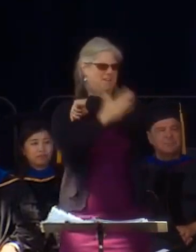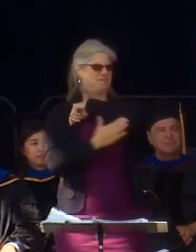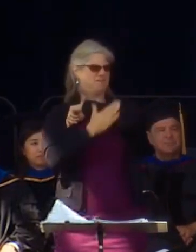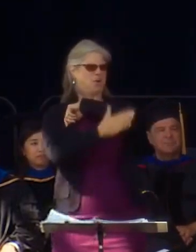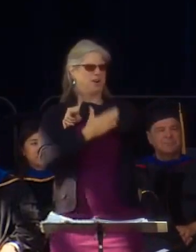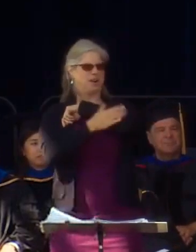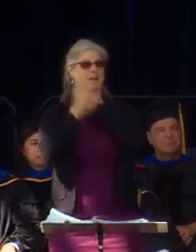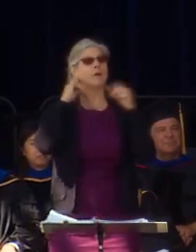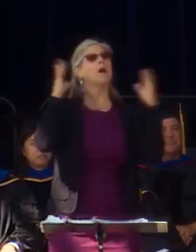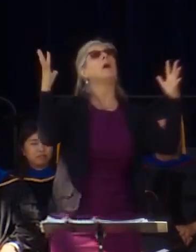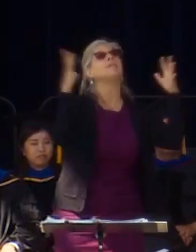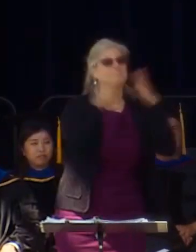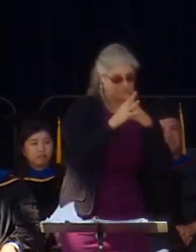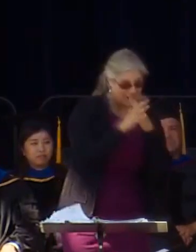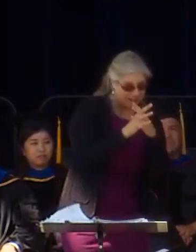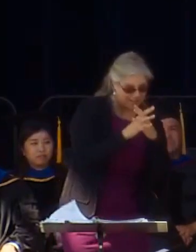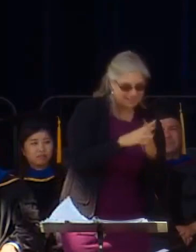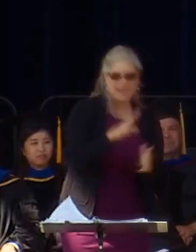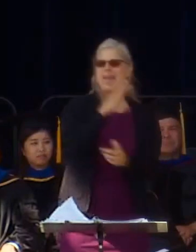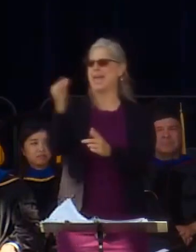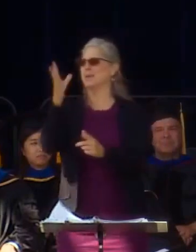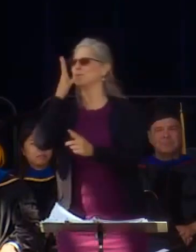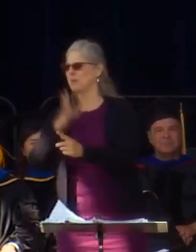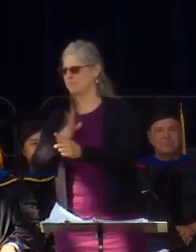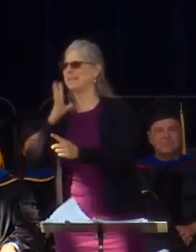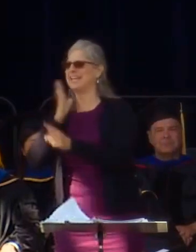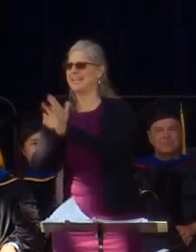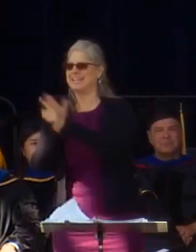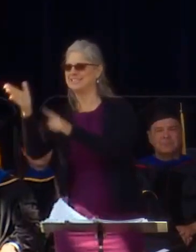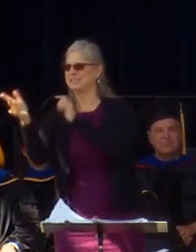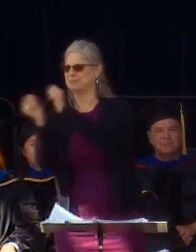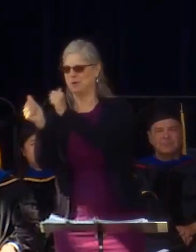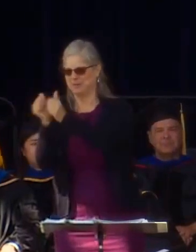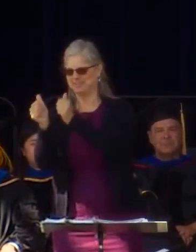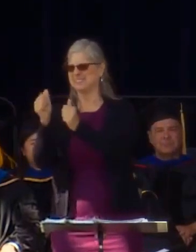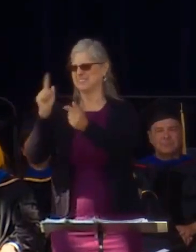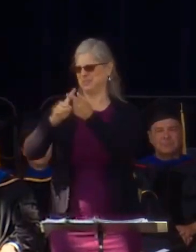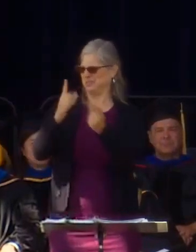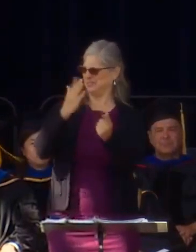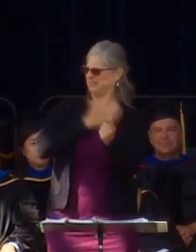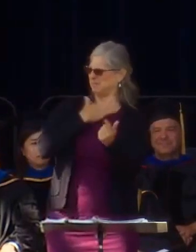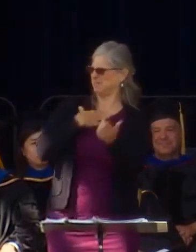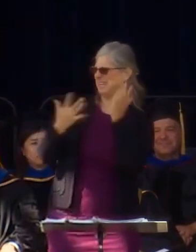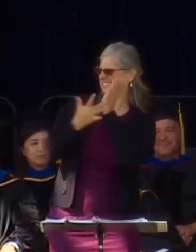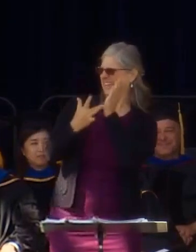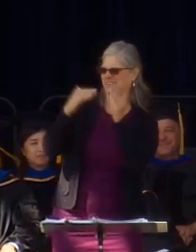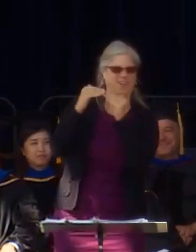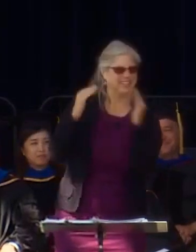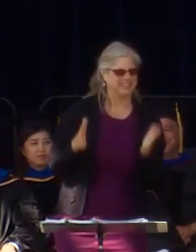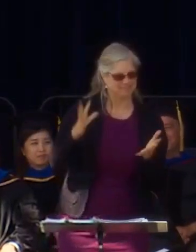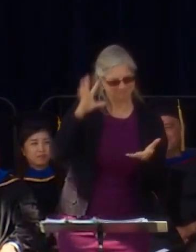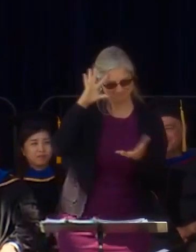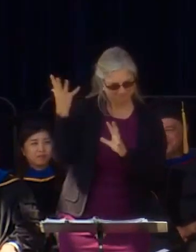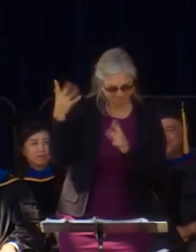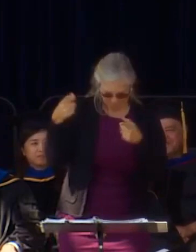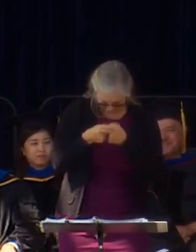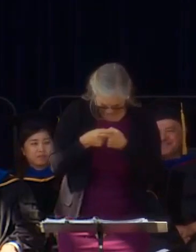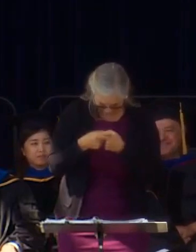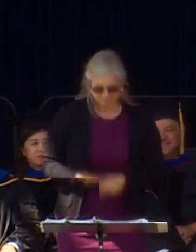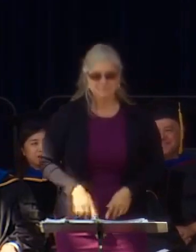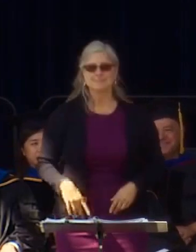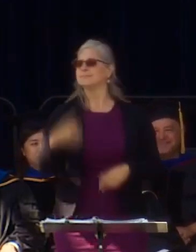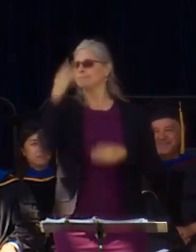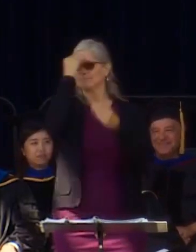world of football and women in sports was to some of my former tech colleagues. I share